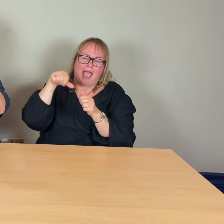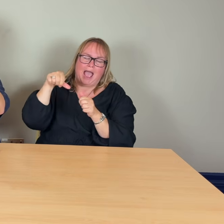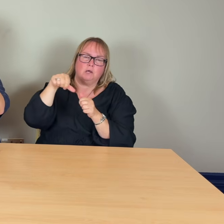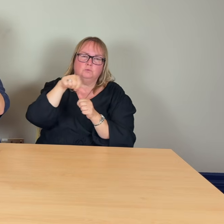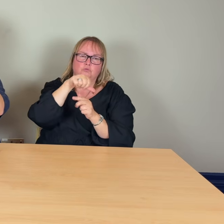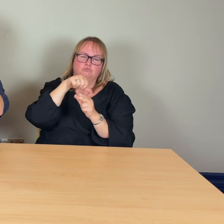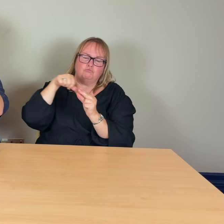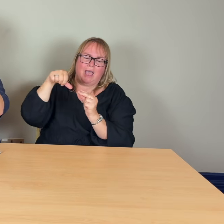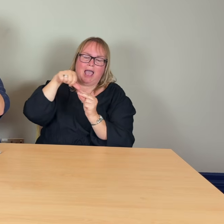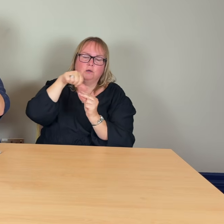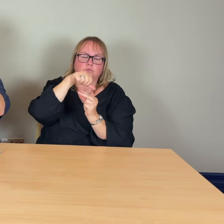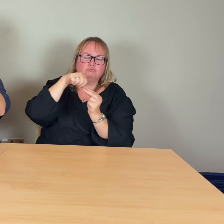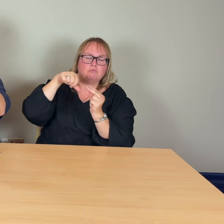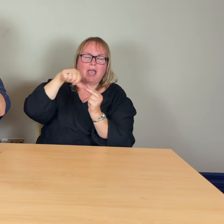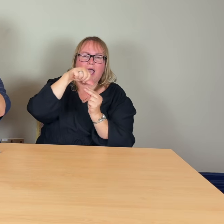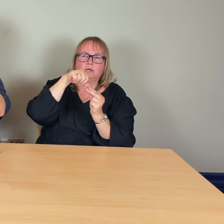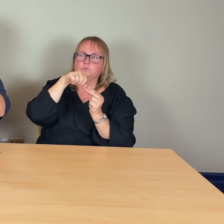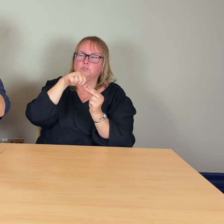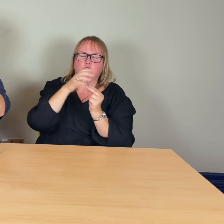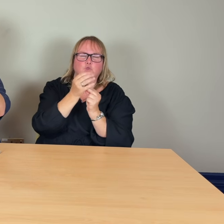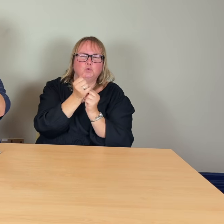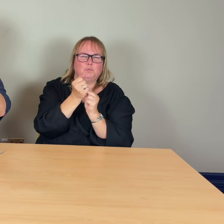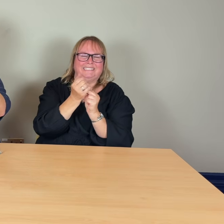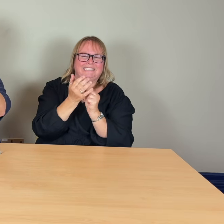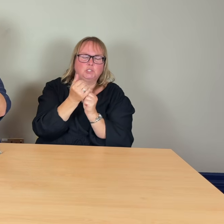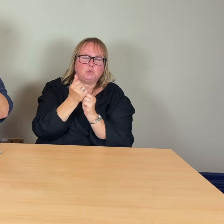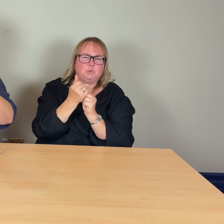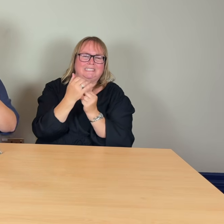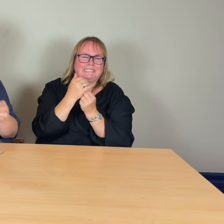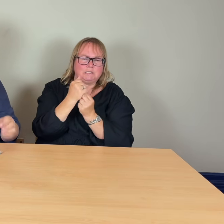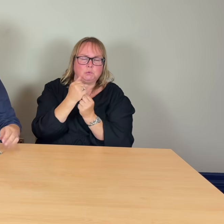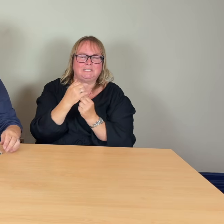round you give it a squeeze,